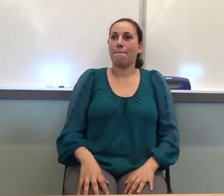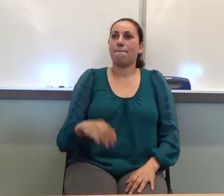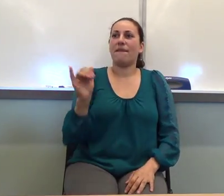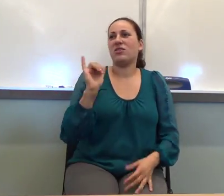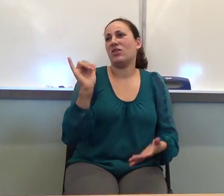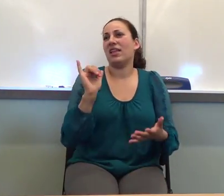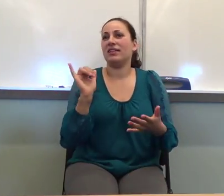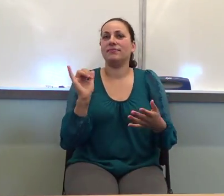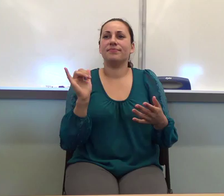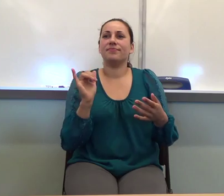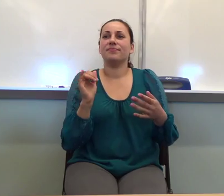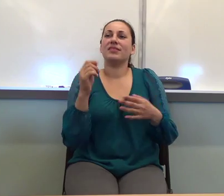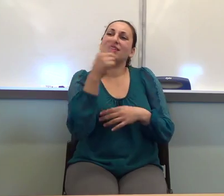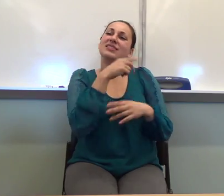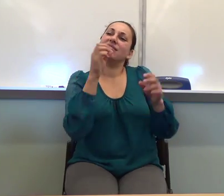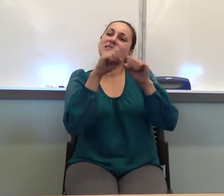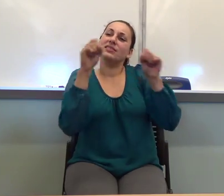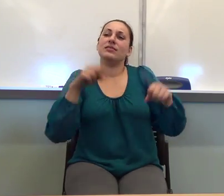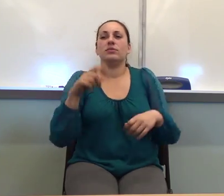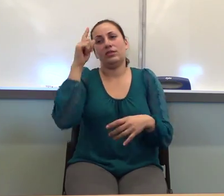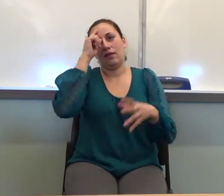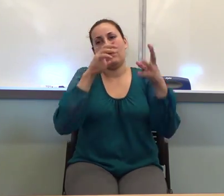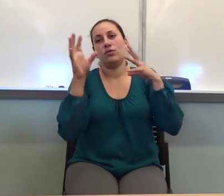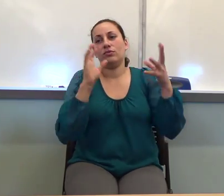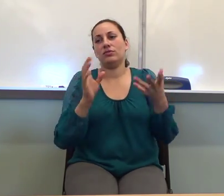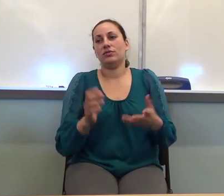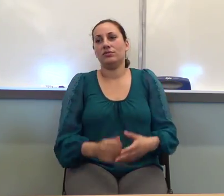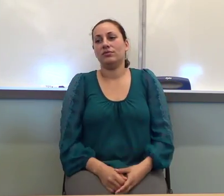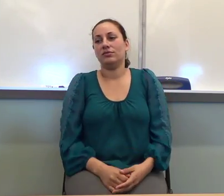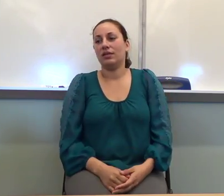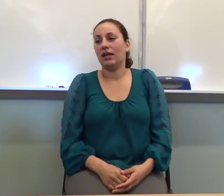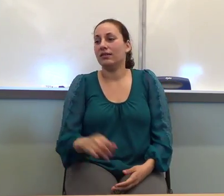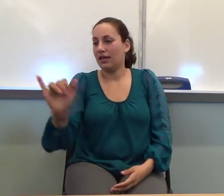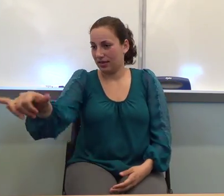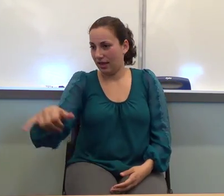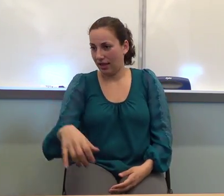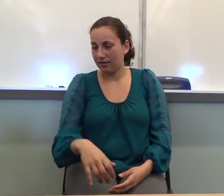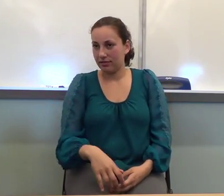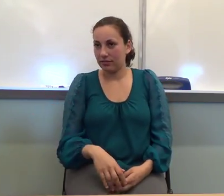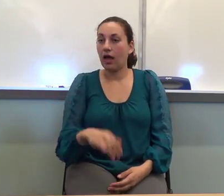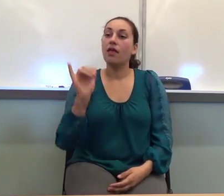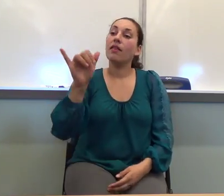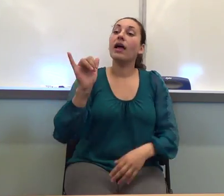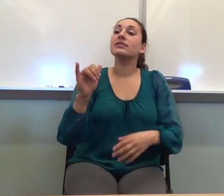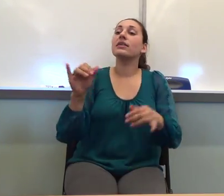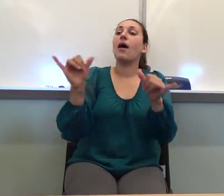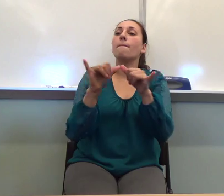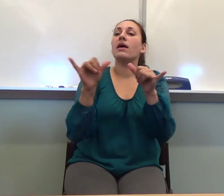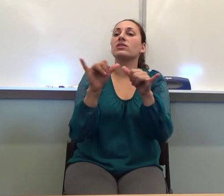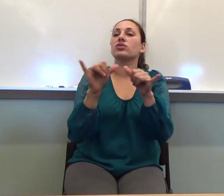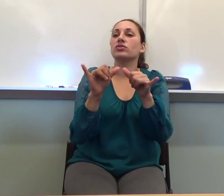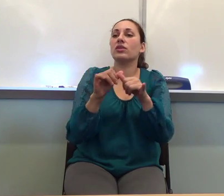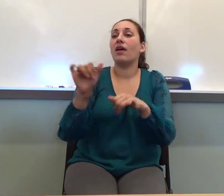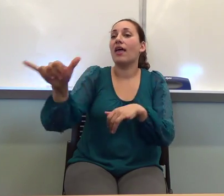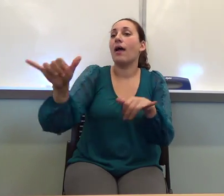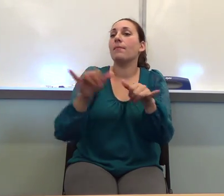and paste thing that's gone on over hundreds of years. And, you know, people who come from other countries where the metric system